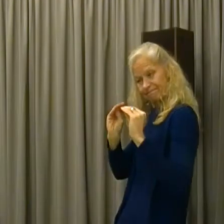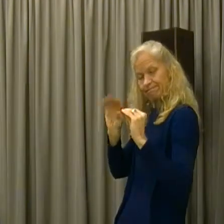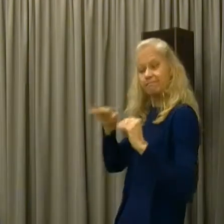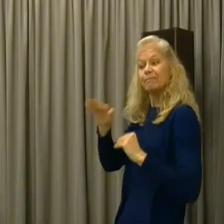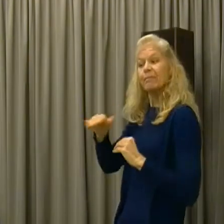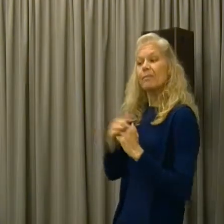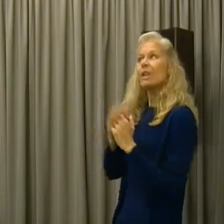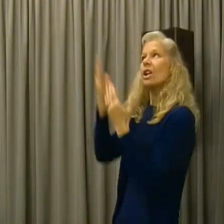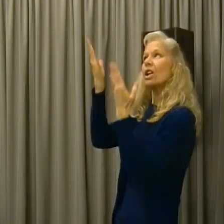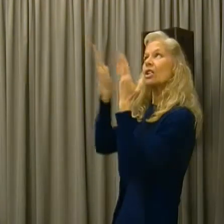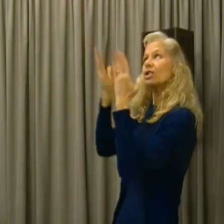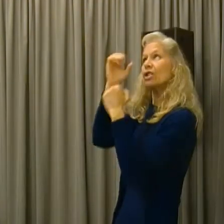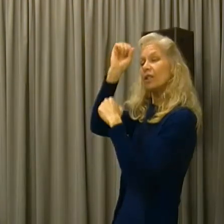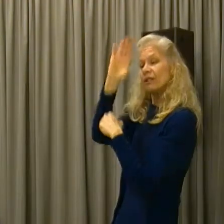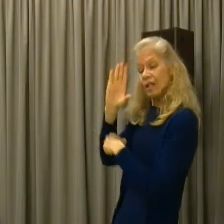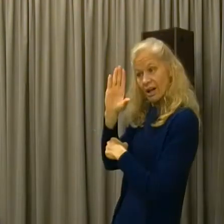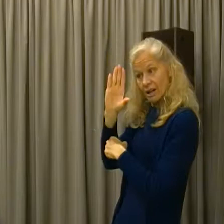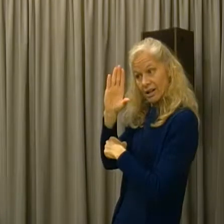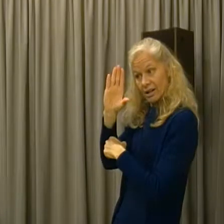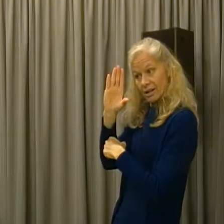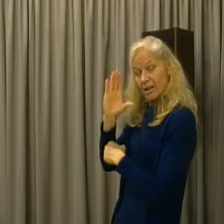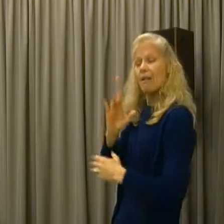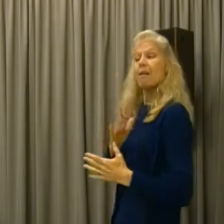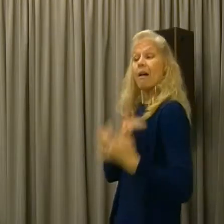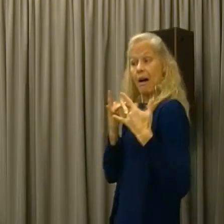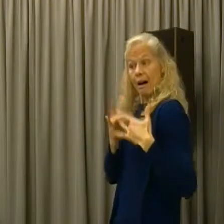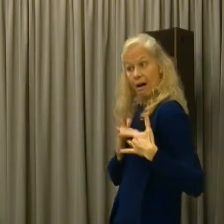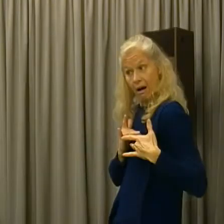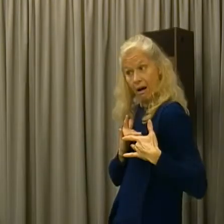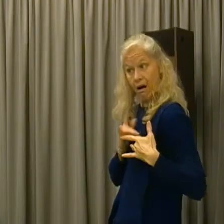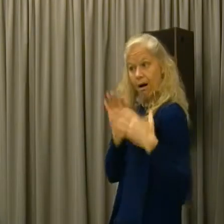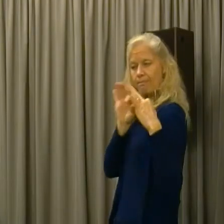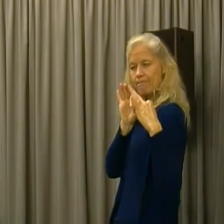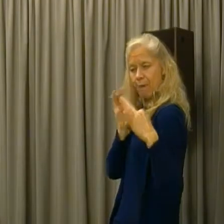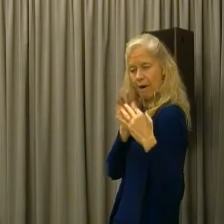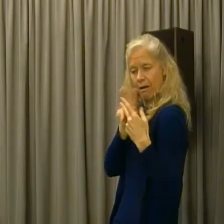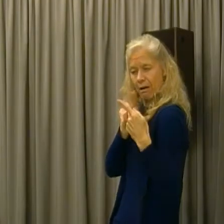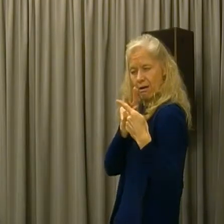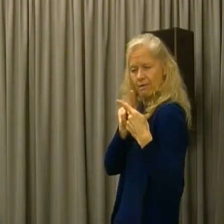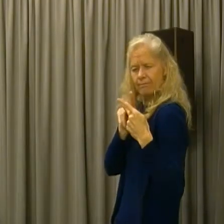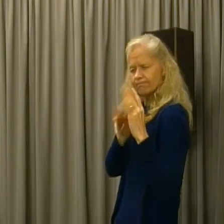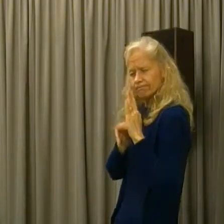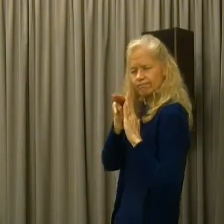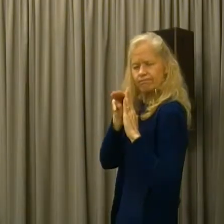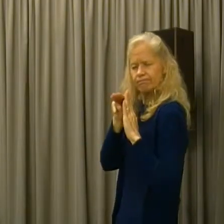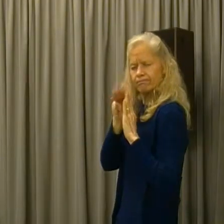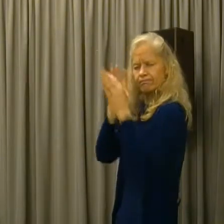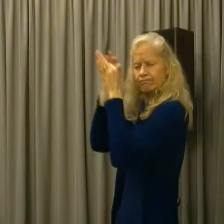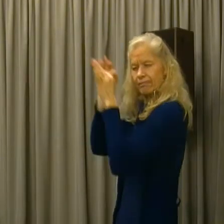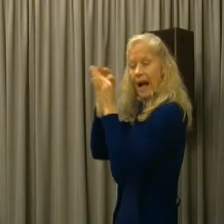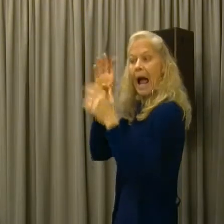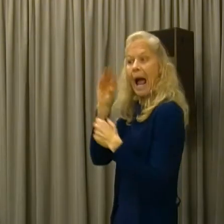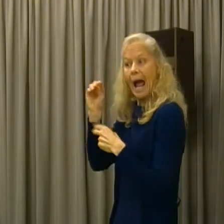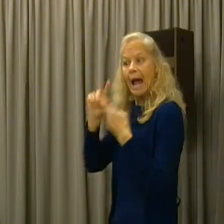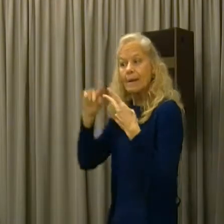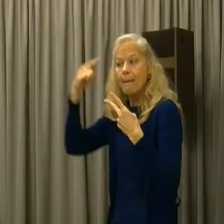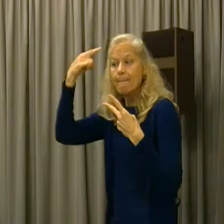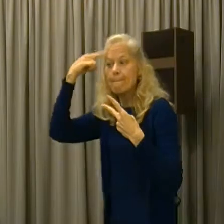those thoughts and motives and all that. For the Lord searcheth all hearts and